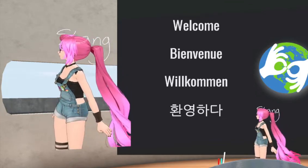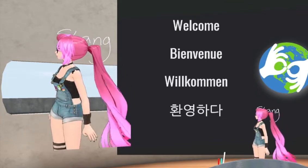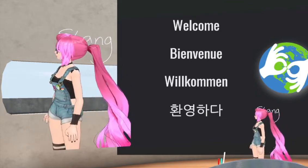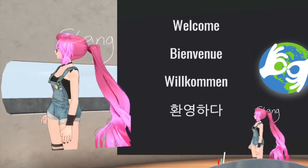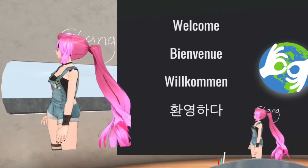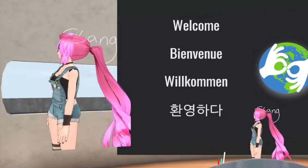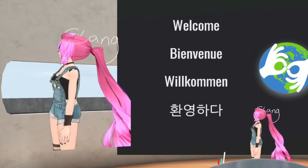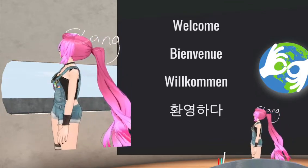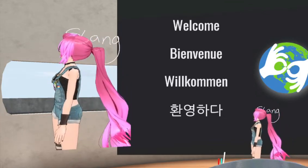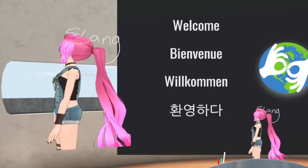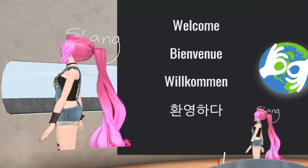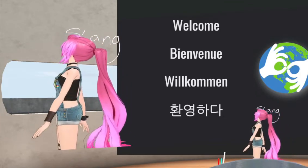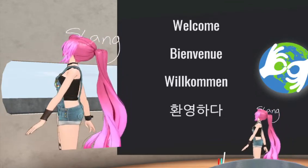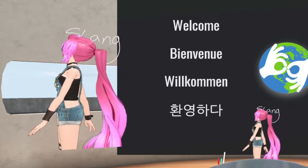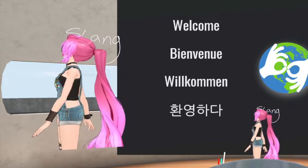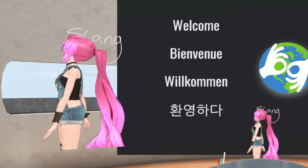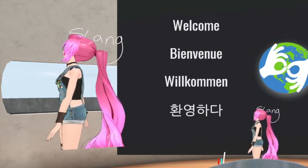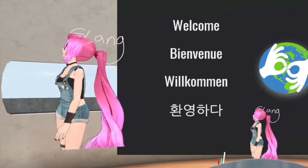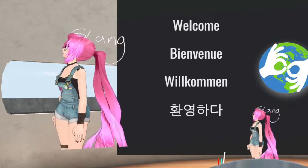like a good example for that for anyone who might not know?